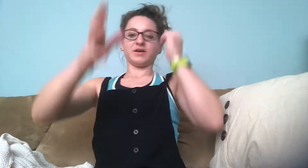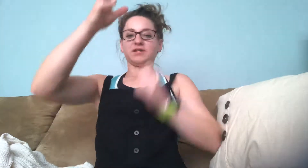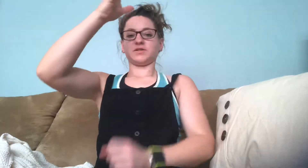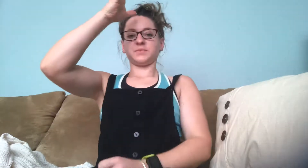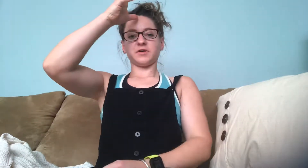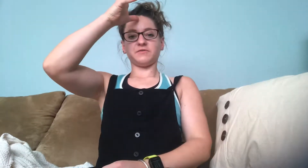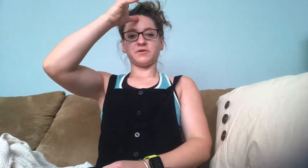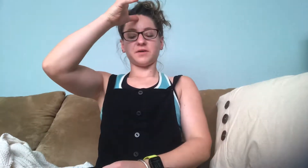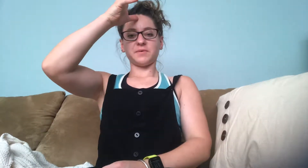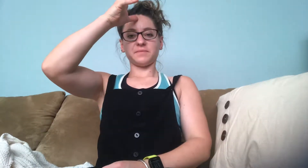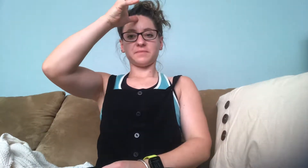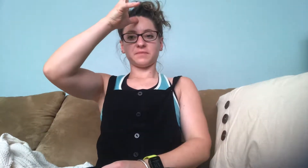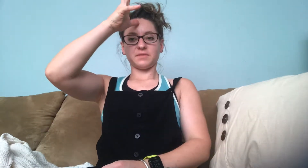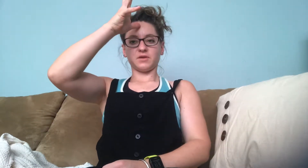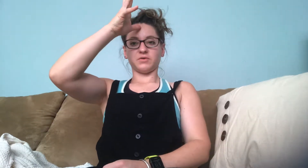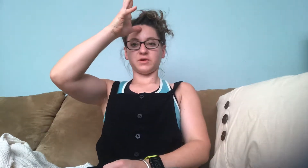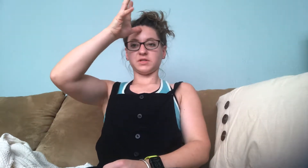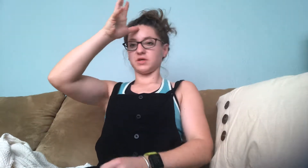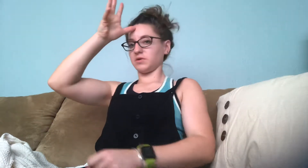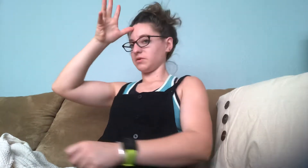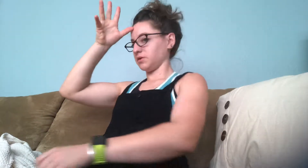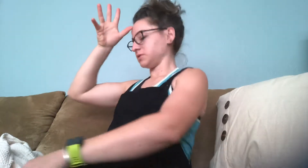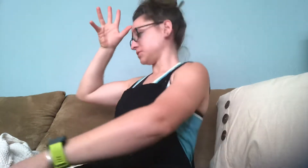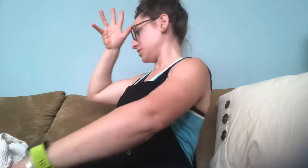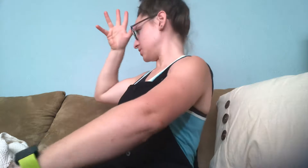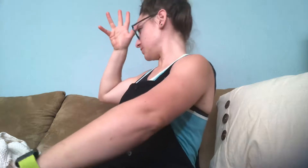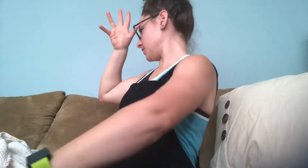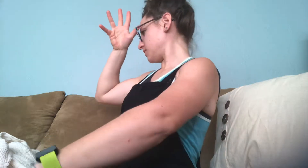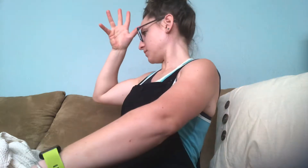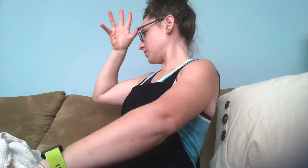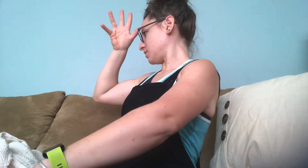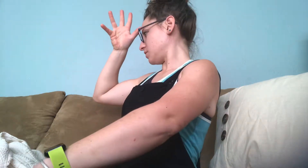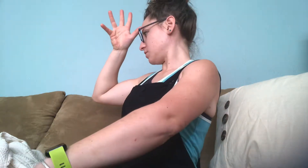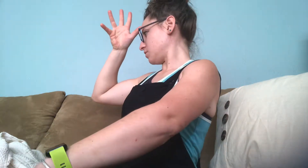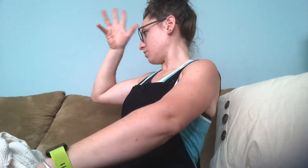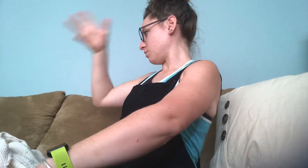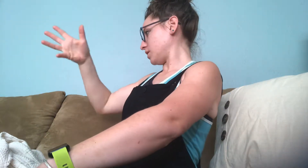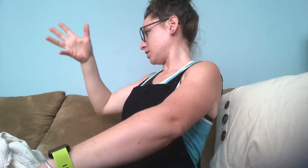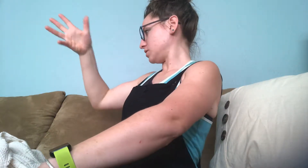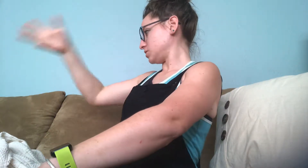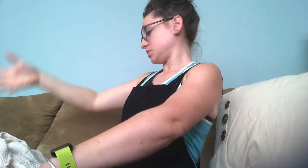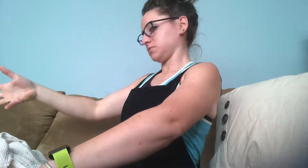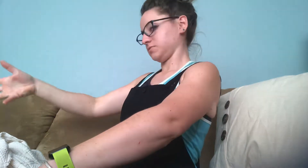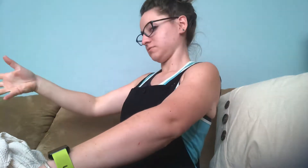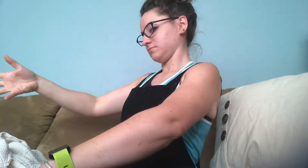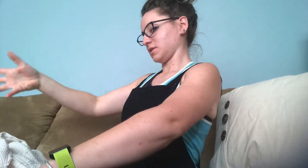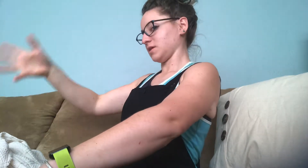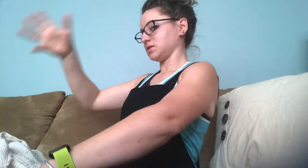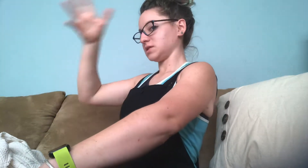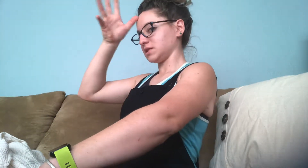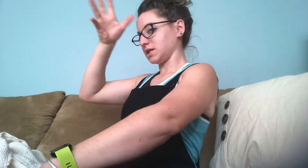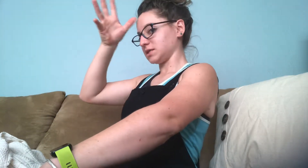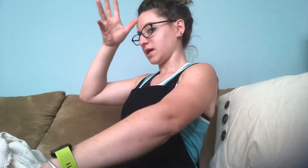Alright, so up here for grandpa, you're going to go, I'll just show you this way. 1, 2. Okay, so this is like